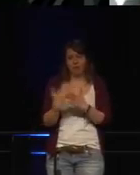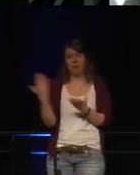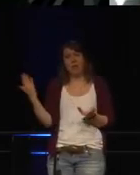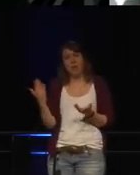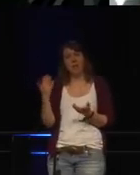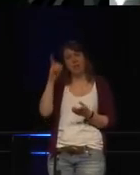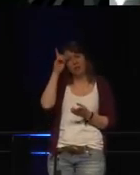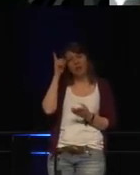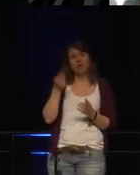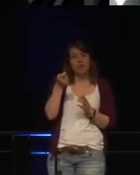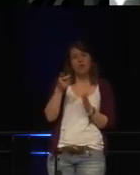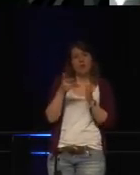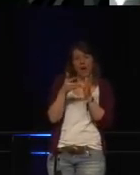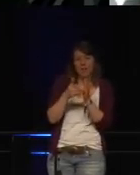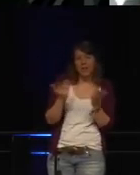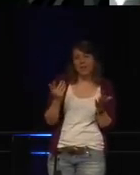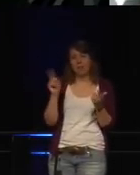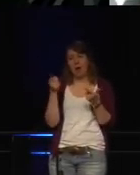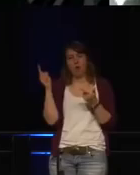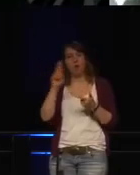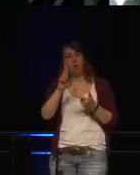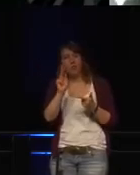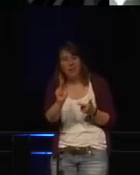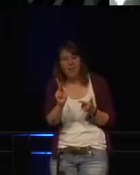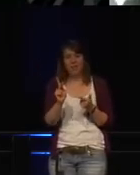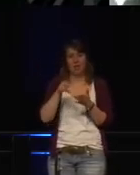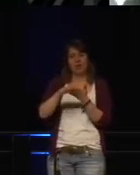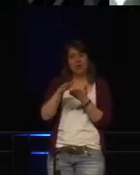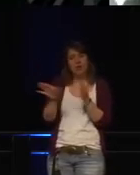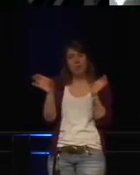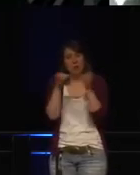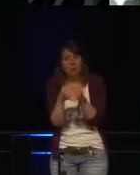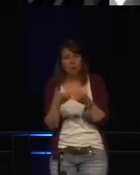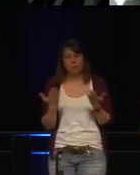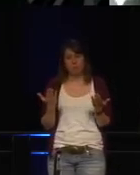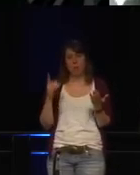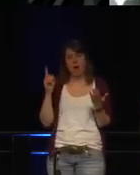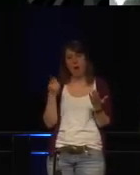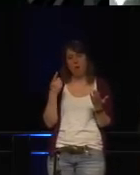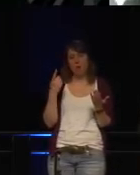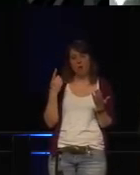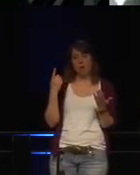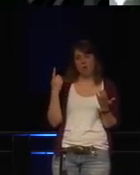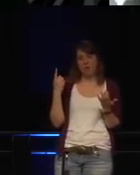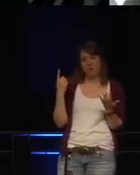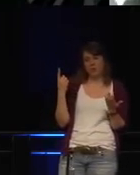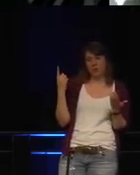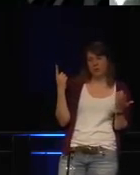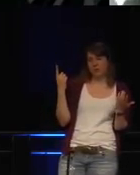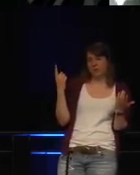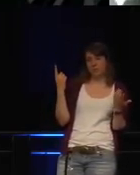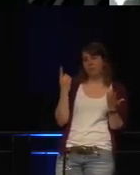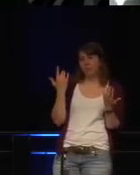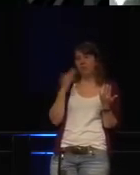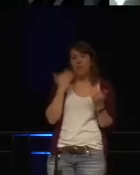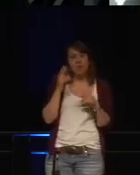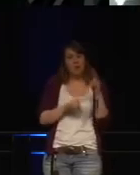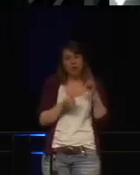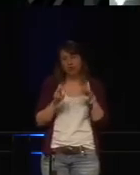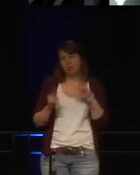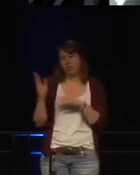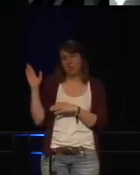Actually, there are already a lot of institutions out there, which are warning for connected toys. Also, consumer group